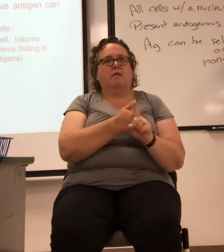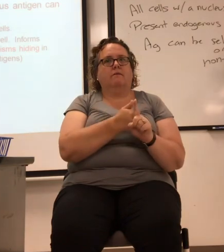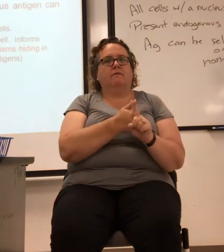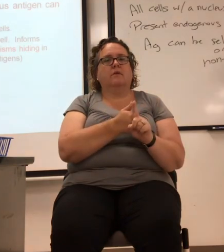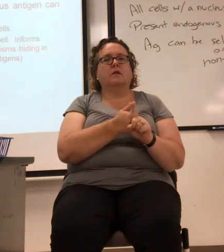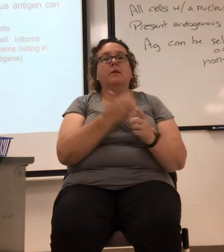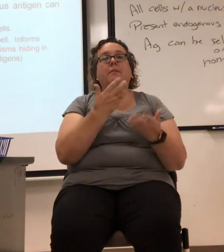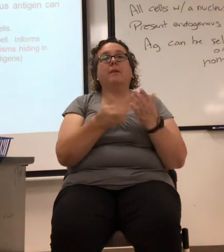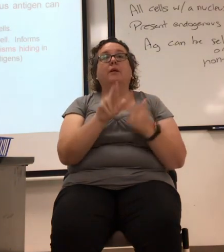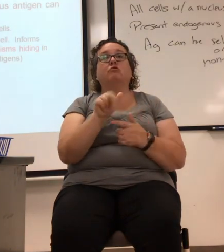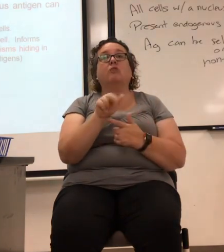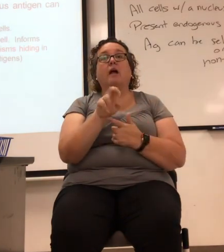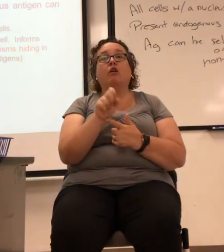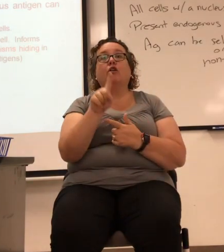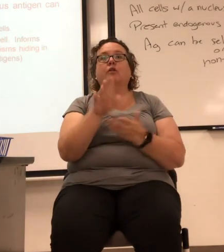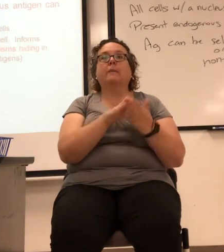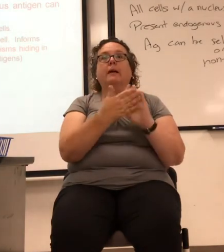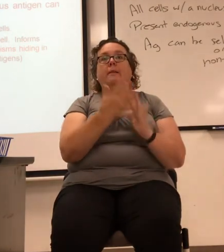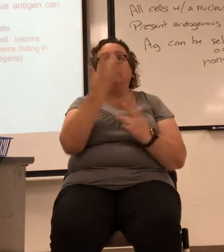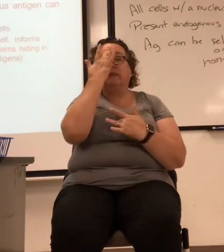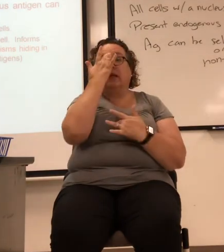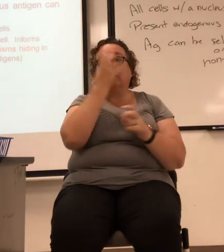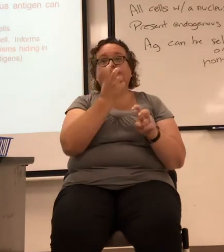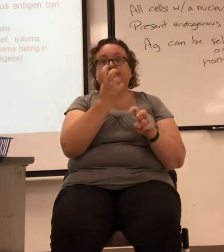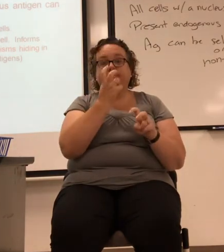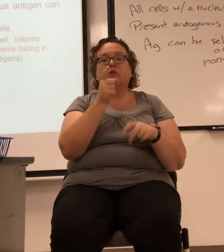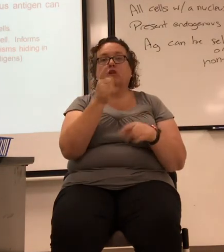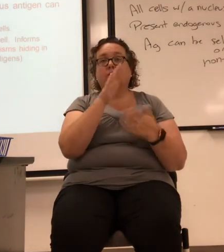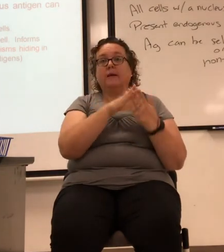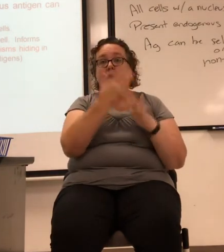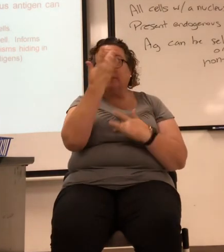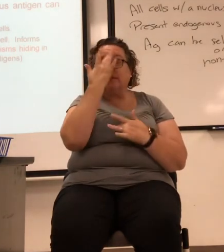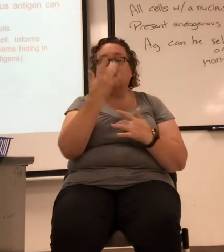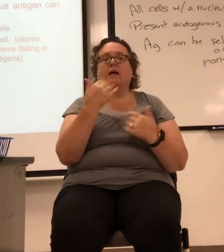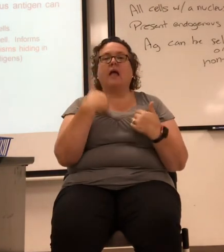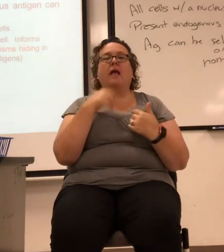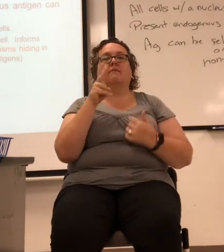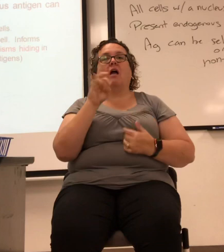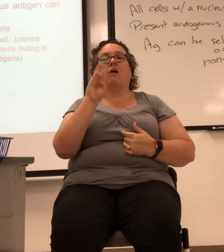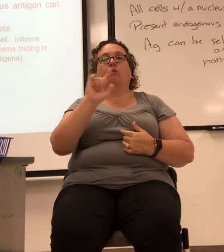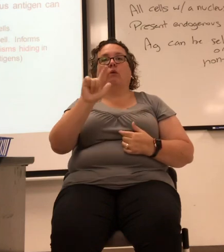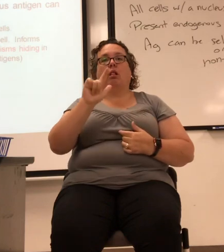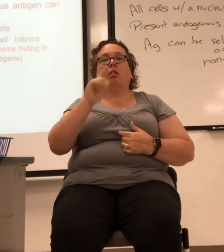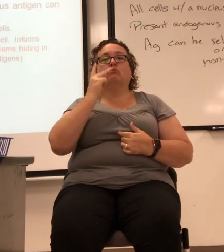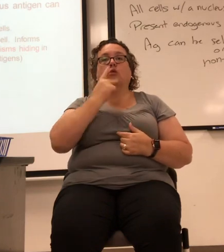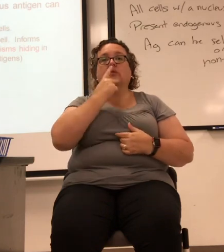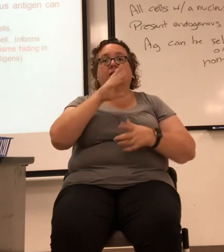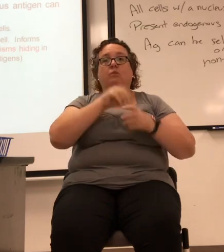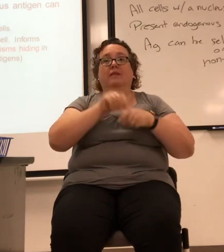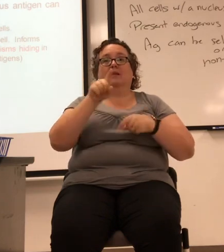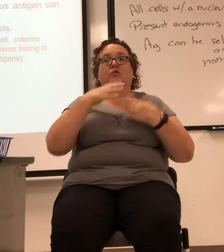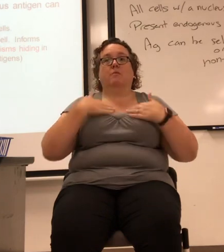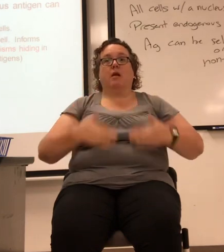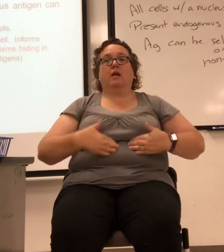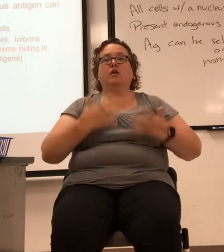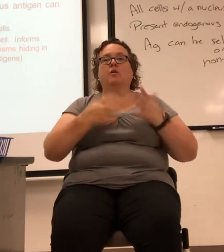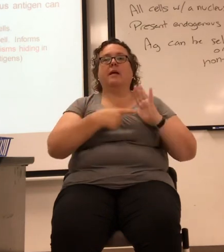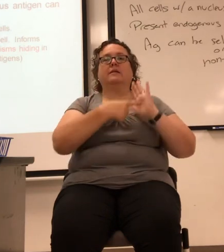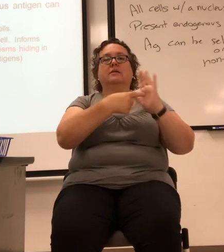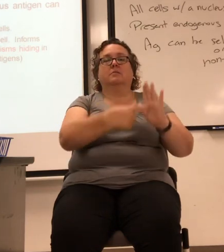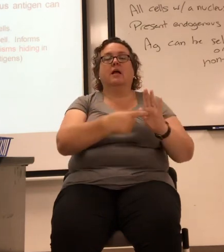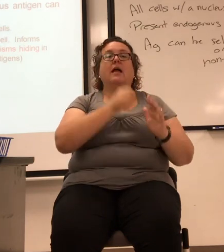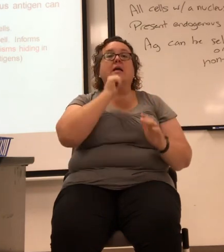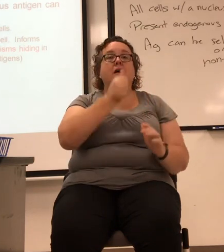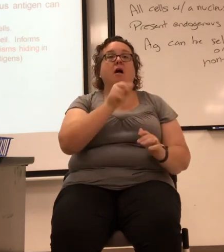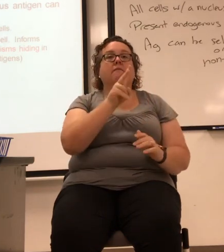the rare time you get sick, and if you get sick and you have viral proteins in you, you may display a non-self